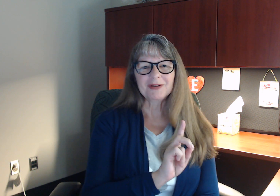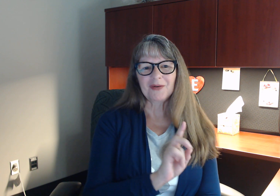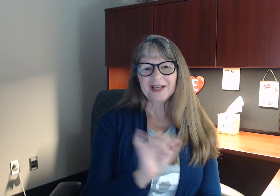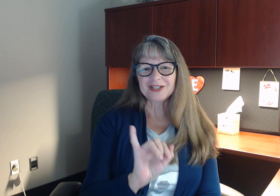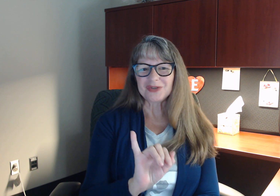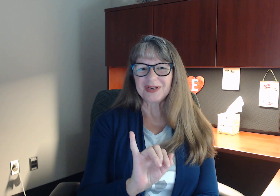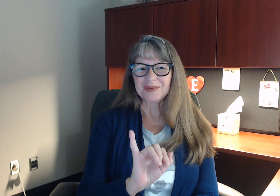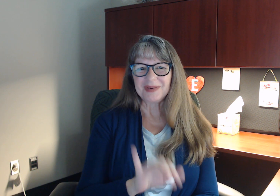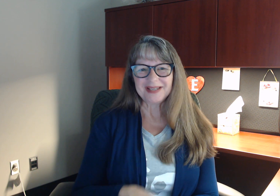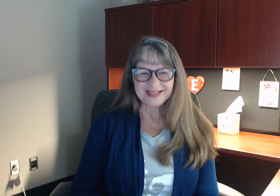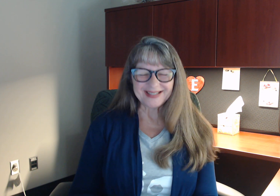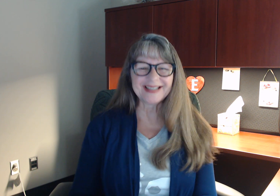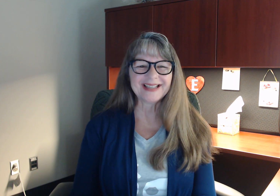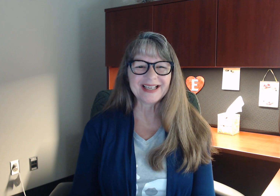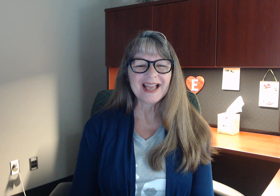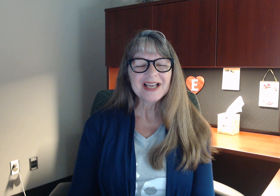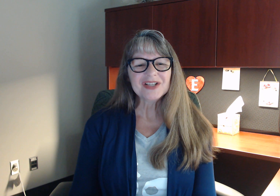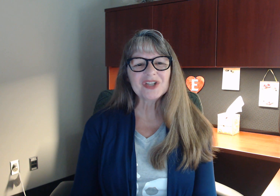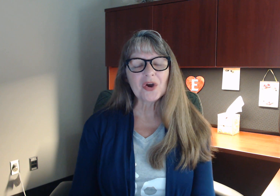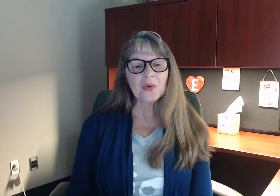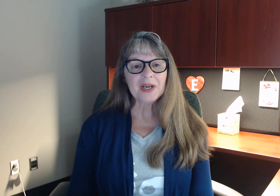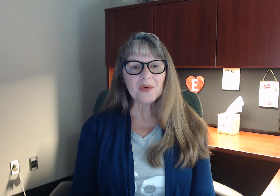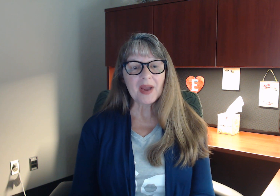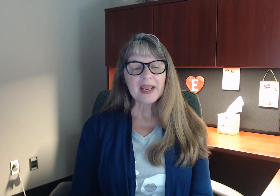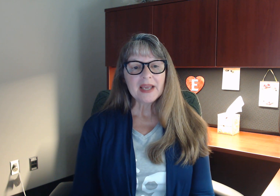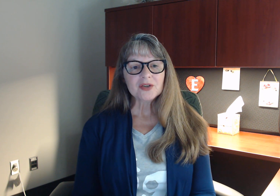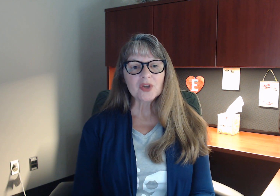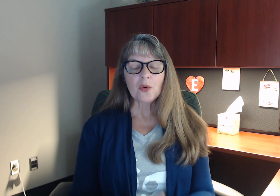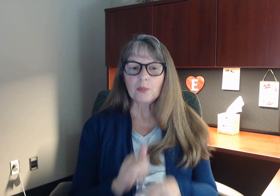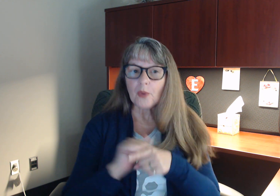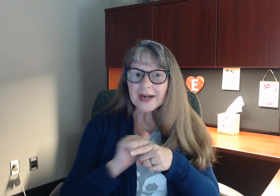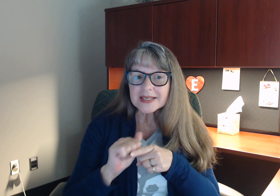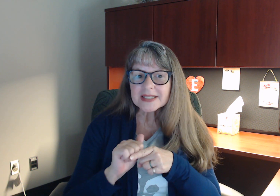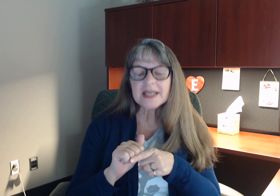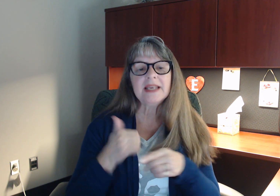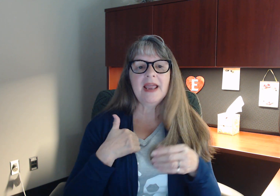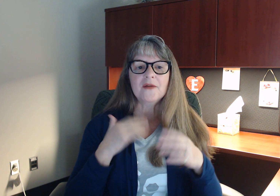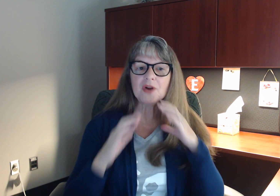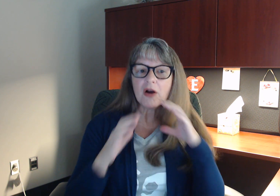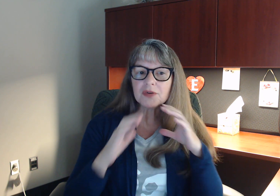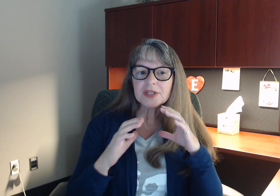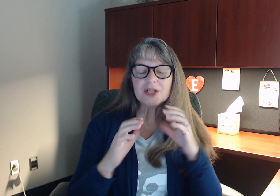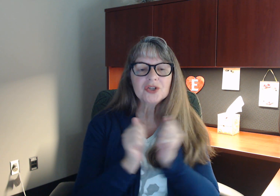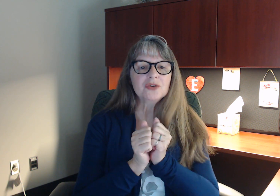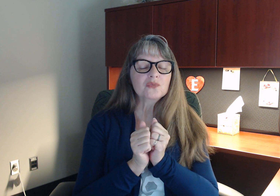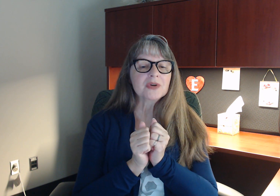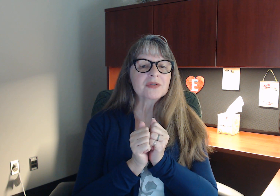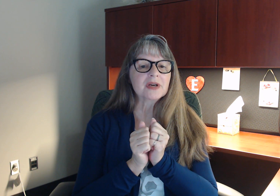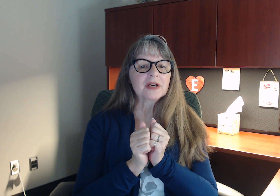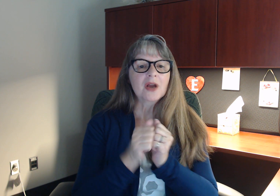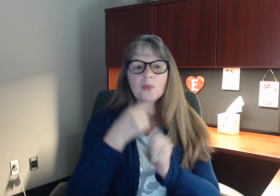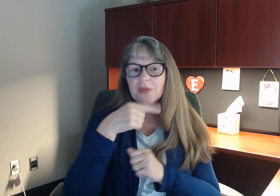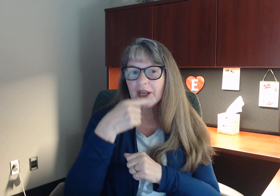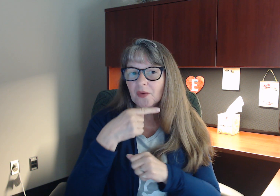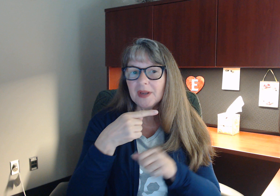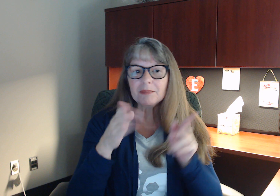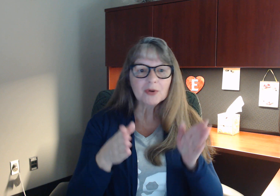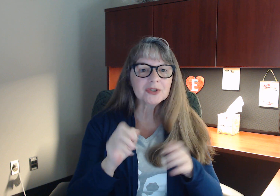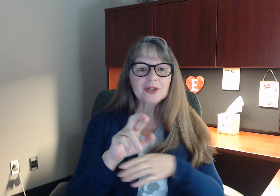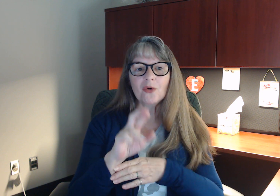let's do independent. So anyway, so practice it and have a conversation with a hearing person or a